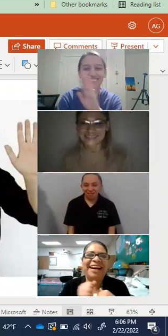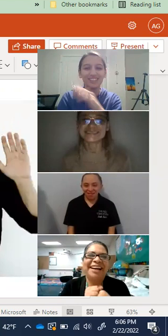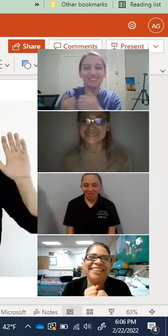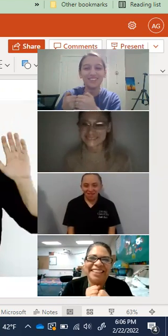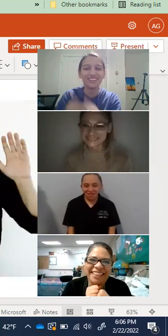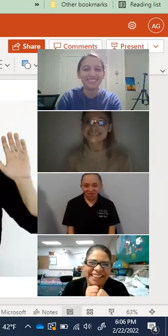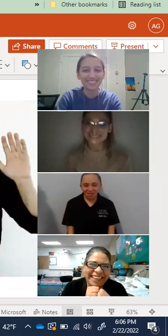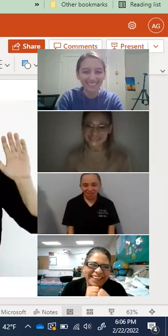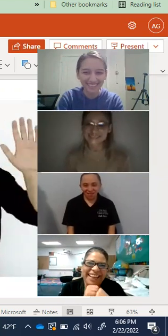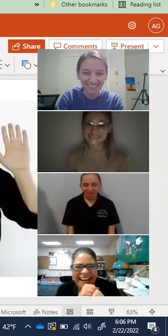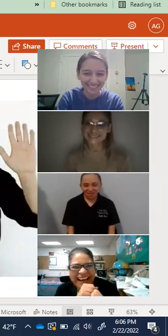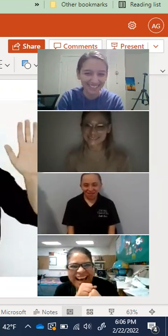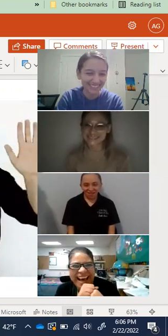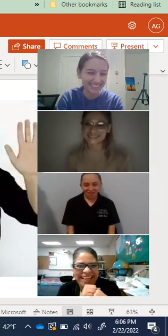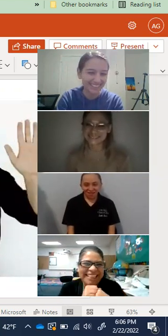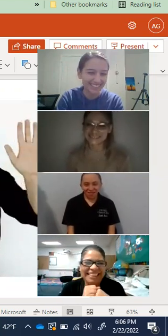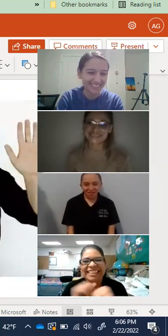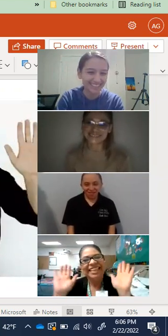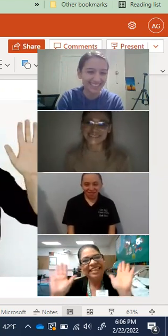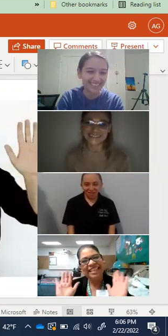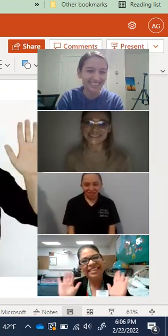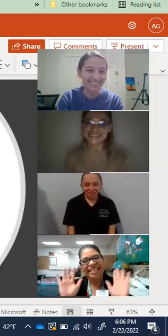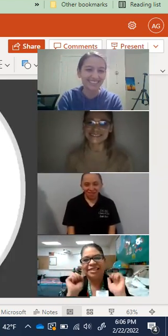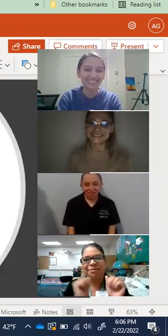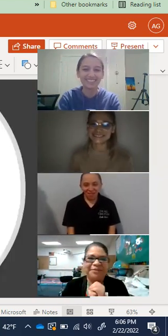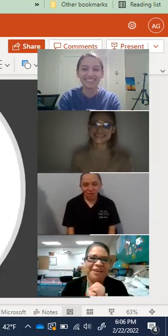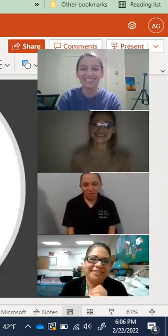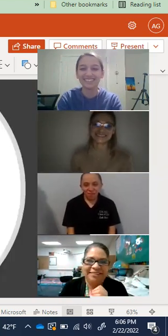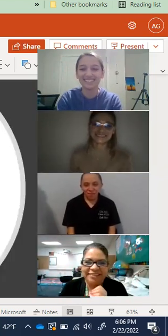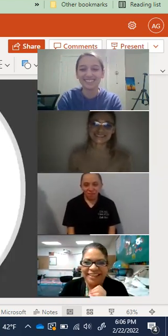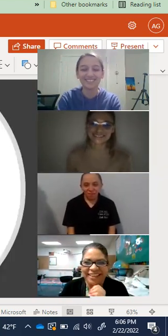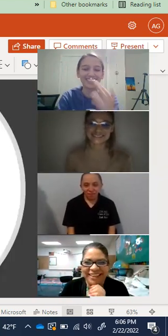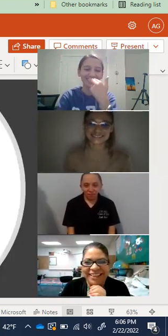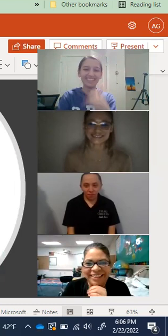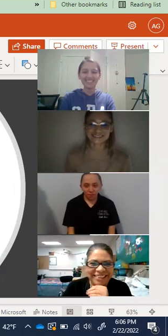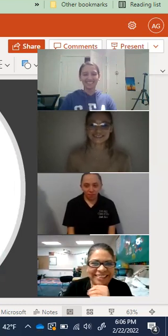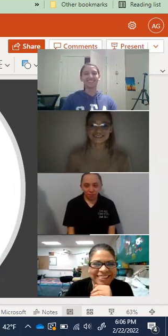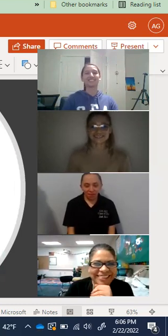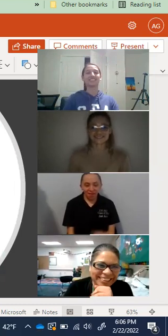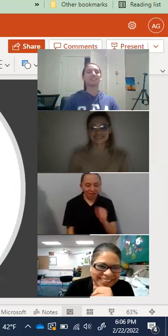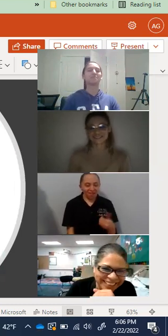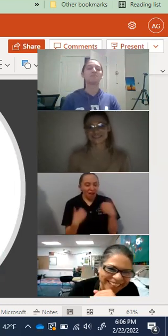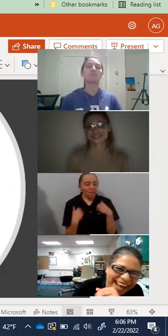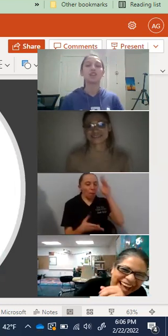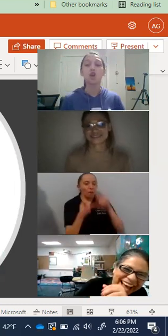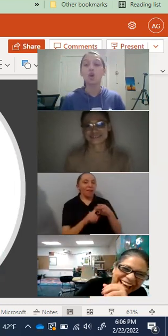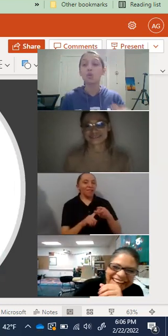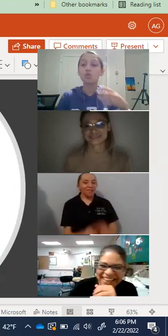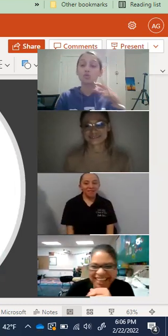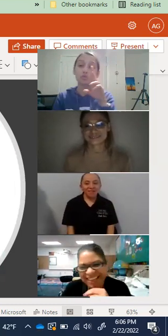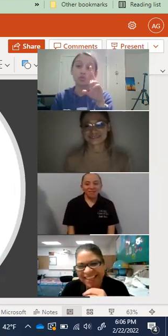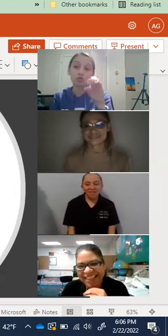boyfriend. boyfriend, yeah. He loves him. Yes, as a boyfriend. That's funny.